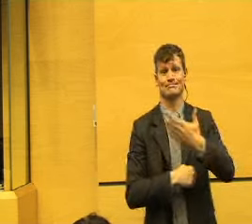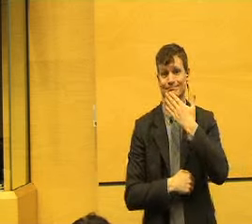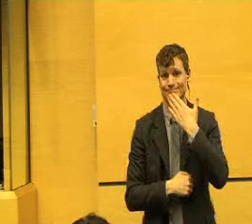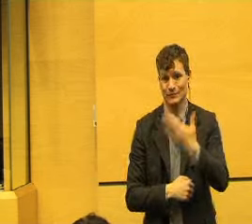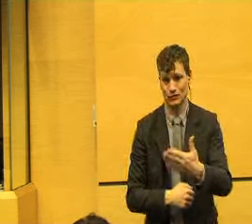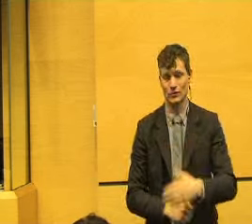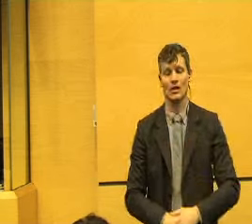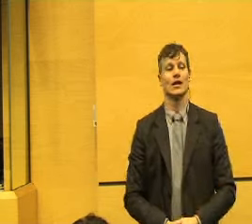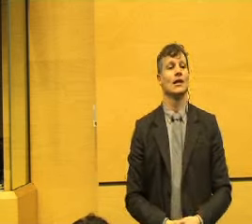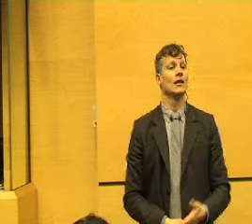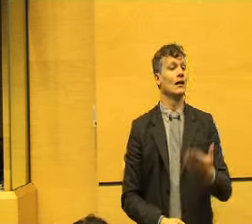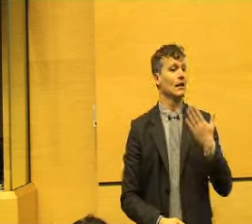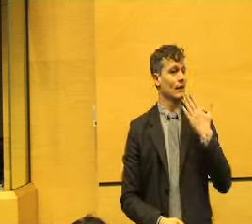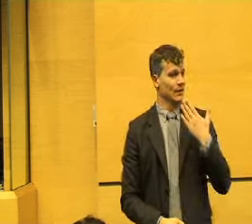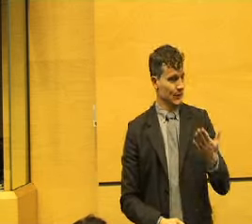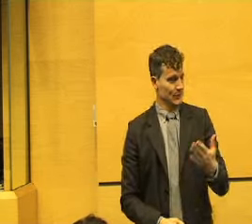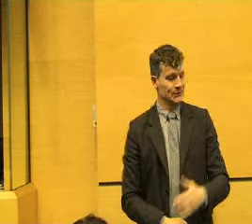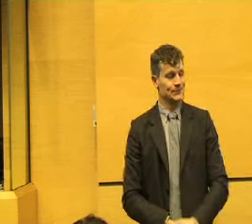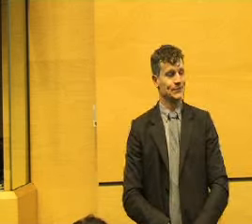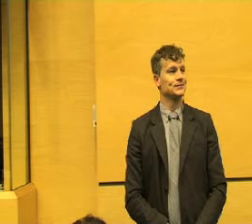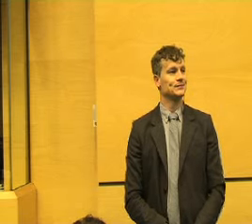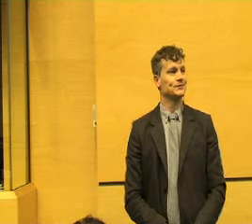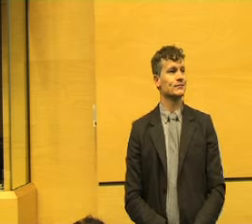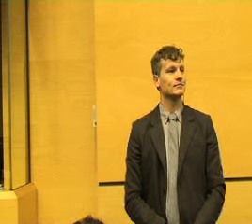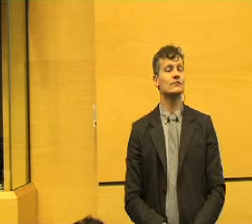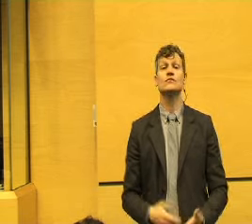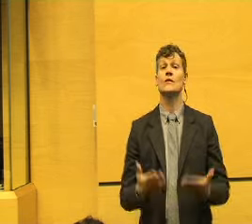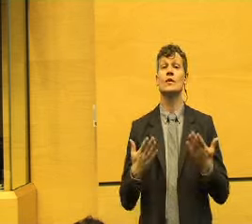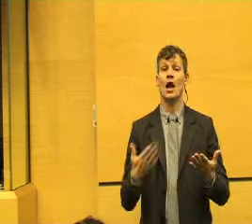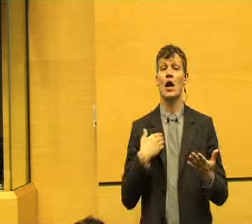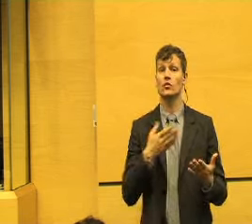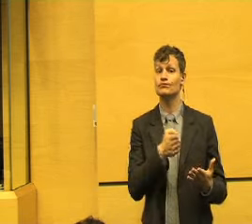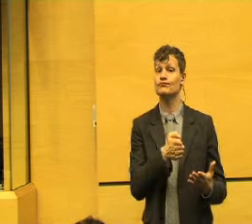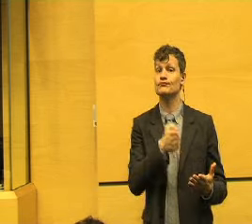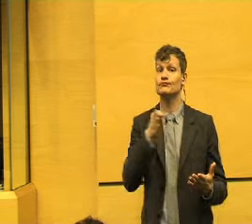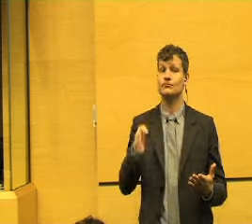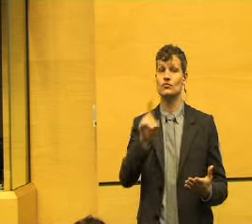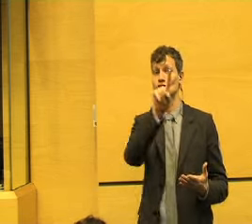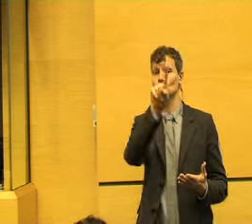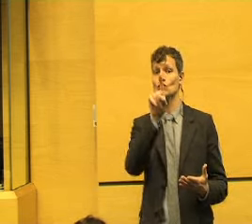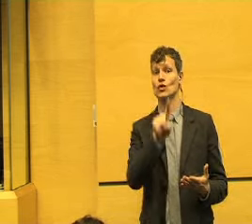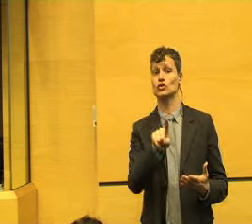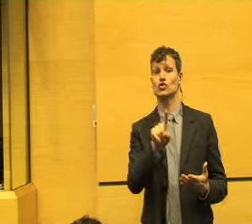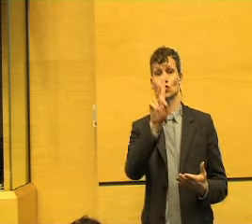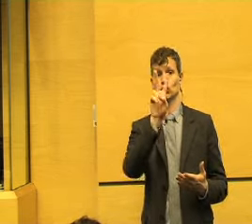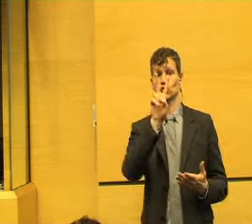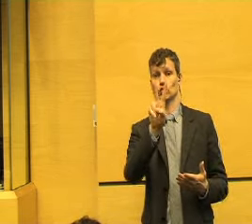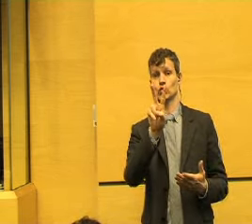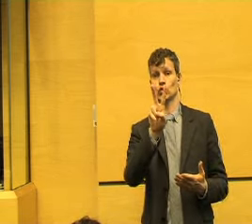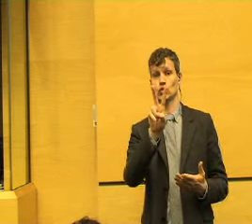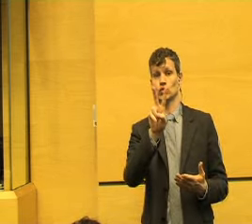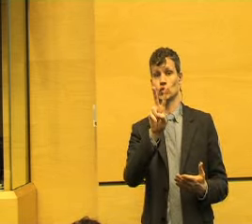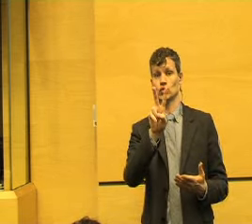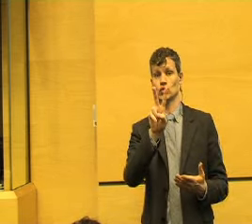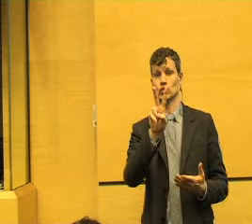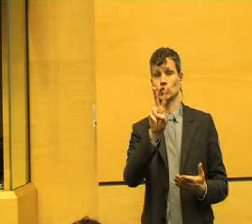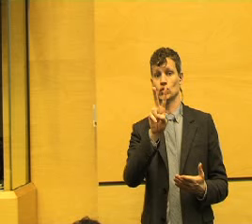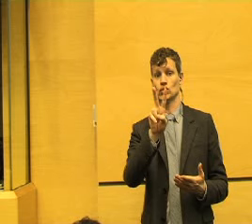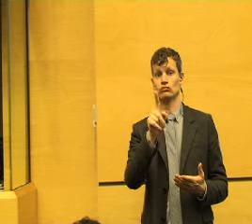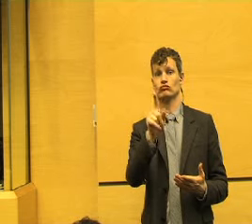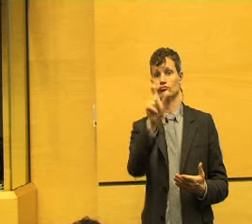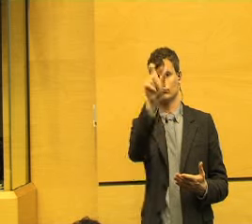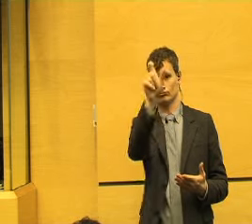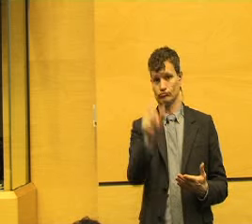Thank you, Mr. Samchai. I would like to give floor to the question number 2 to Ms. Vijitra from